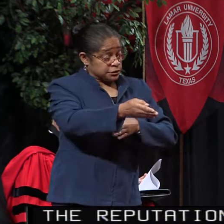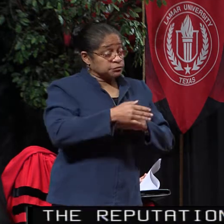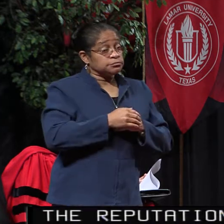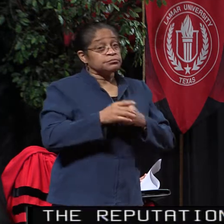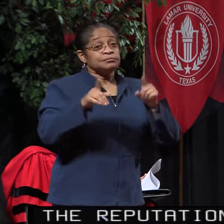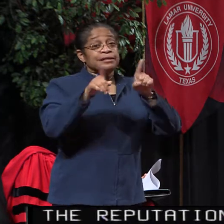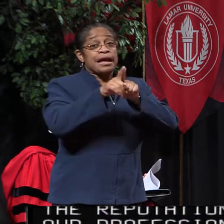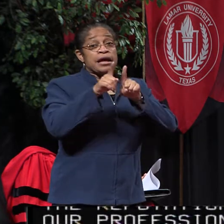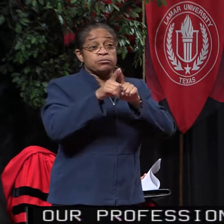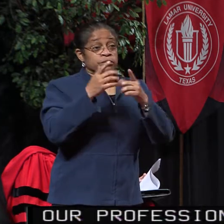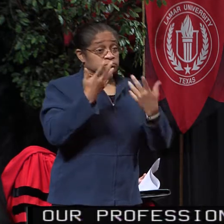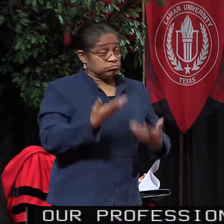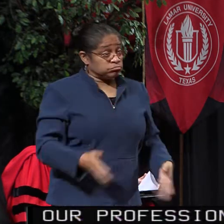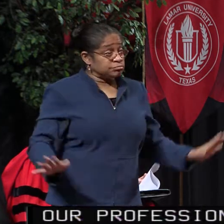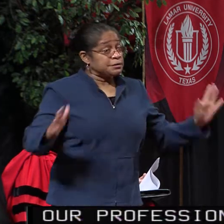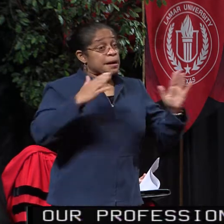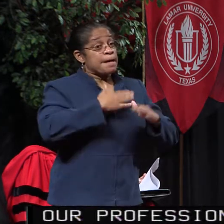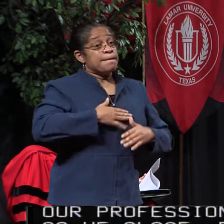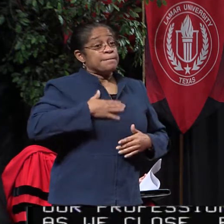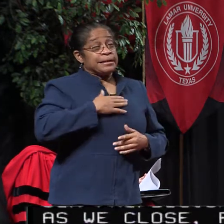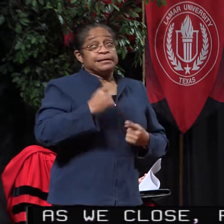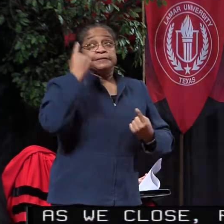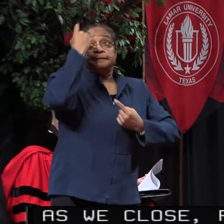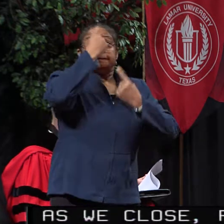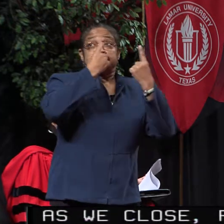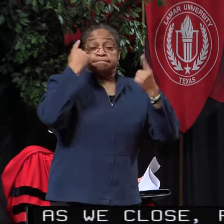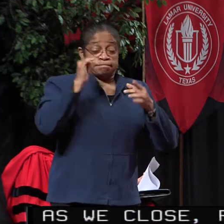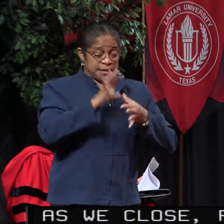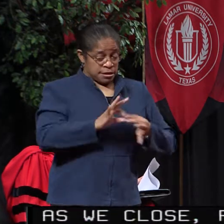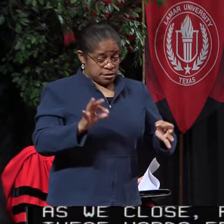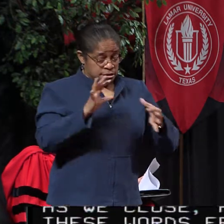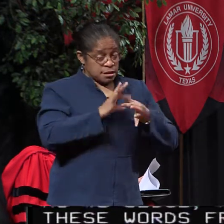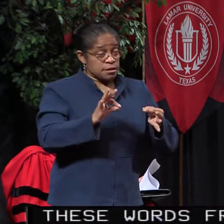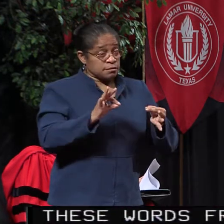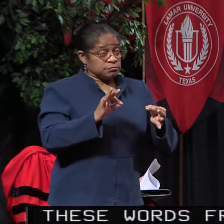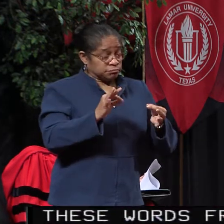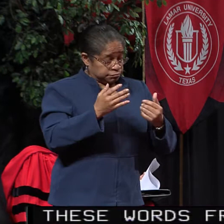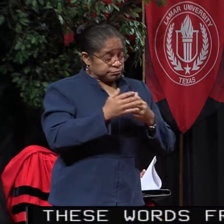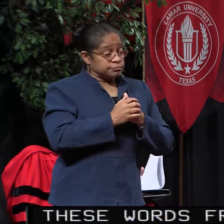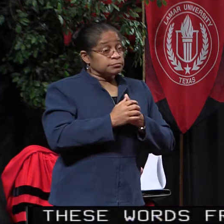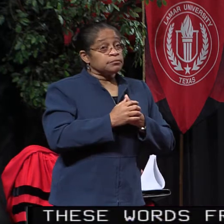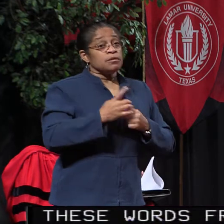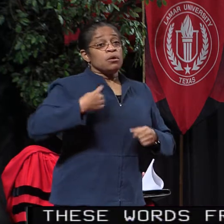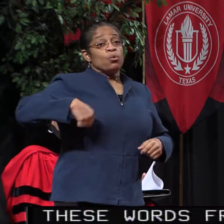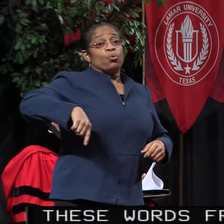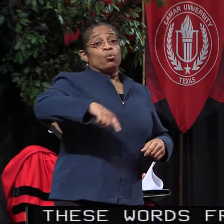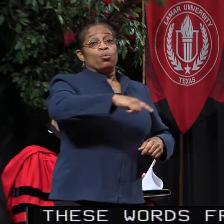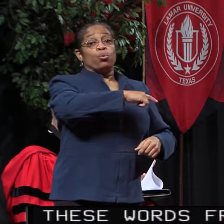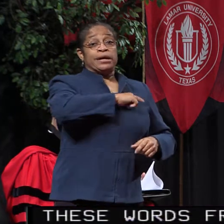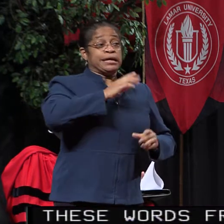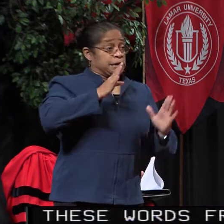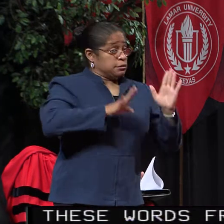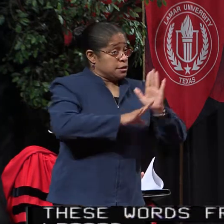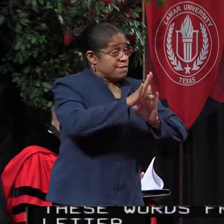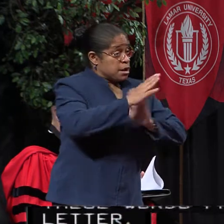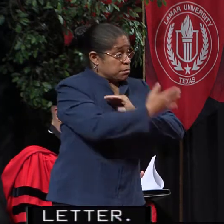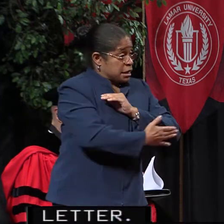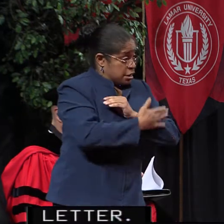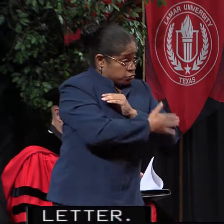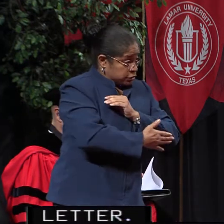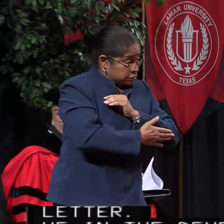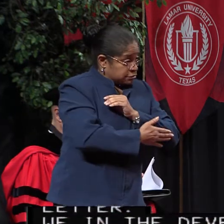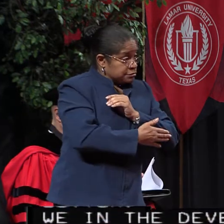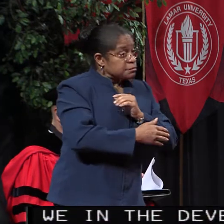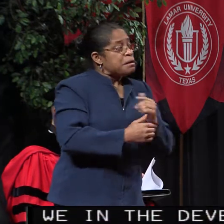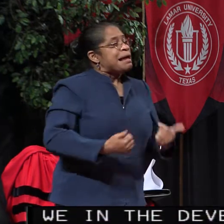As we close, please consider these words from the Royal Bank letter. We in the developed countries live in the realm of